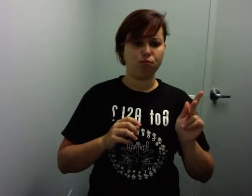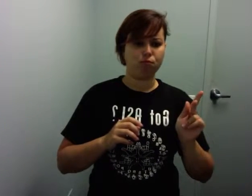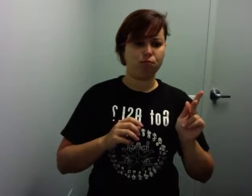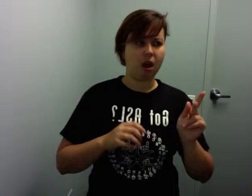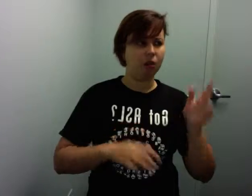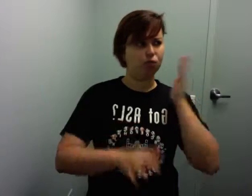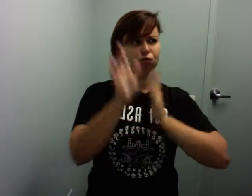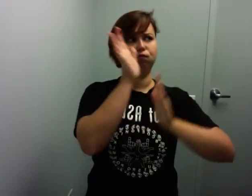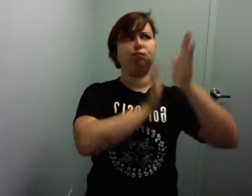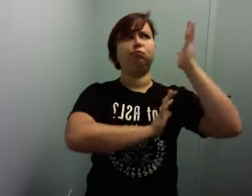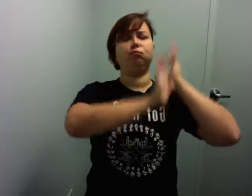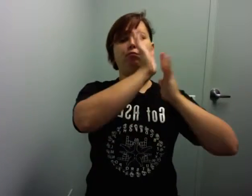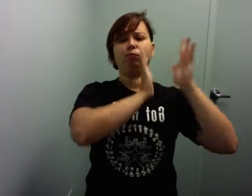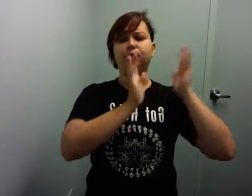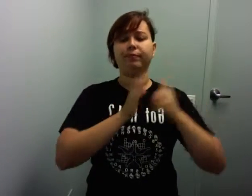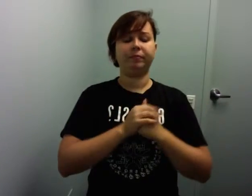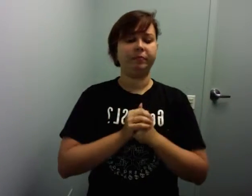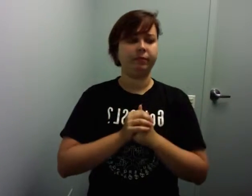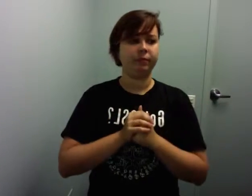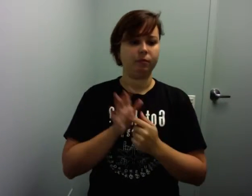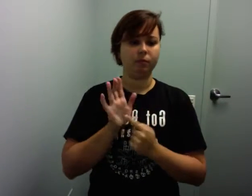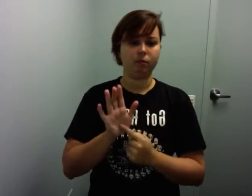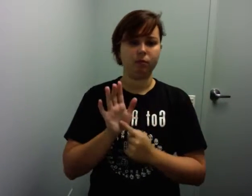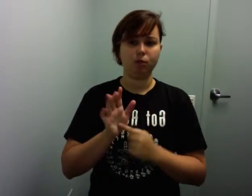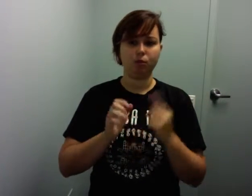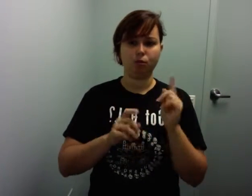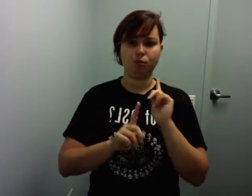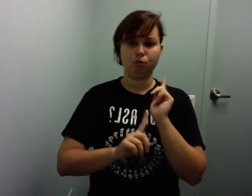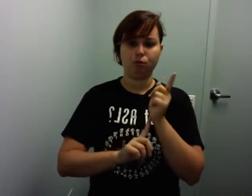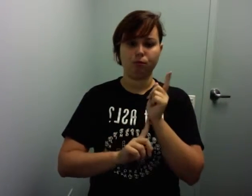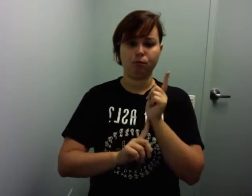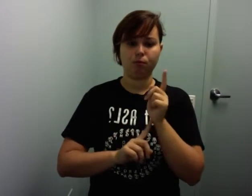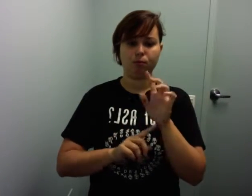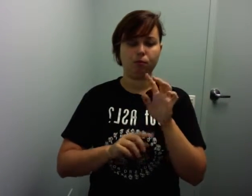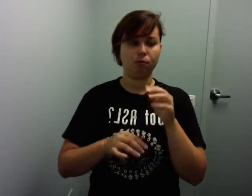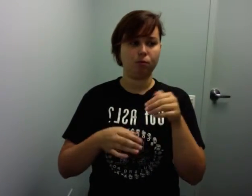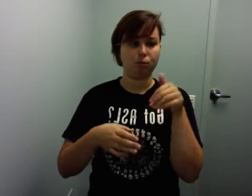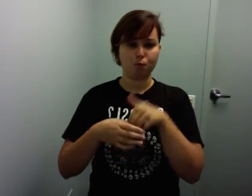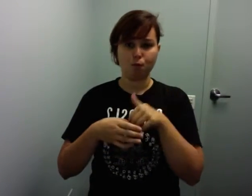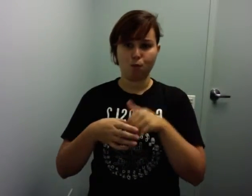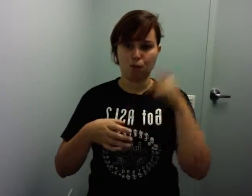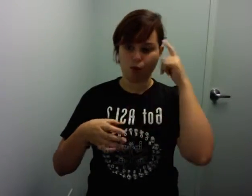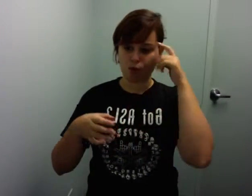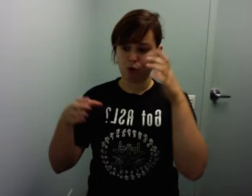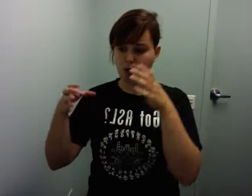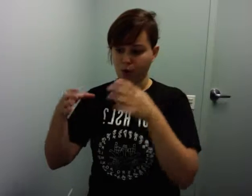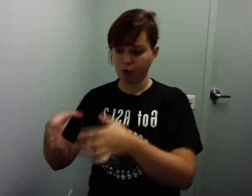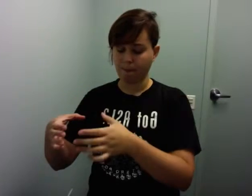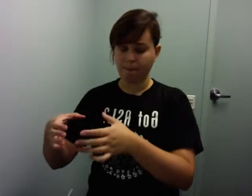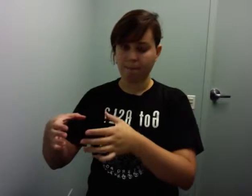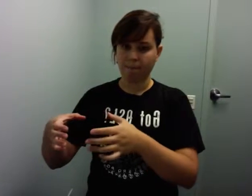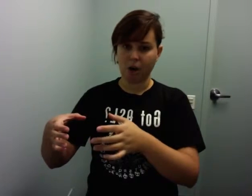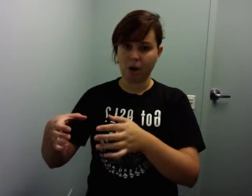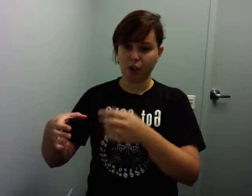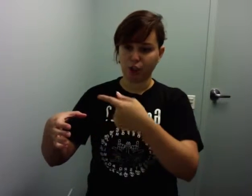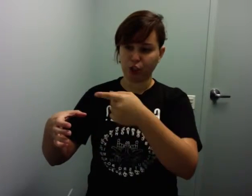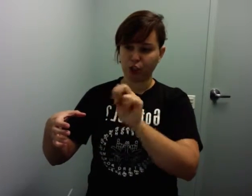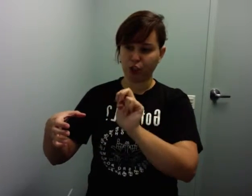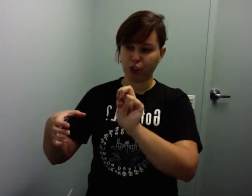because what's been shown is that within the brain, a whole raft of genes have been shown to be turned on only during sleep. And those genes